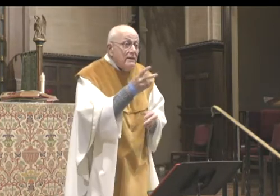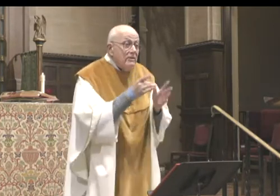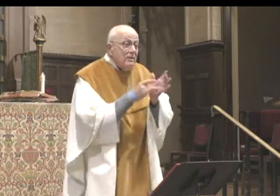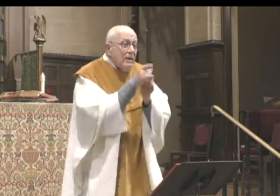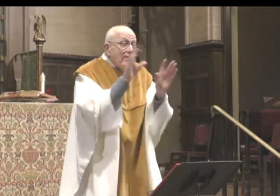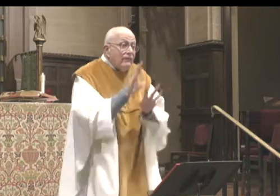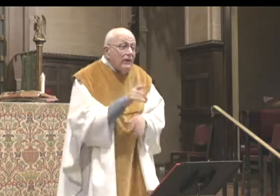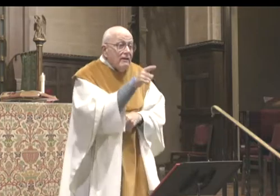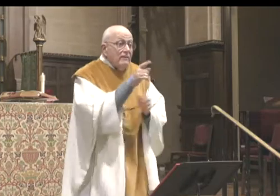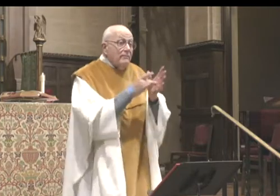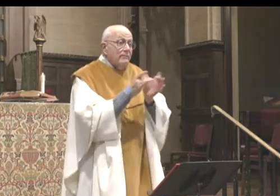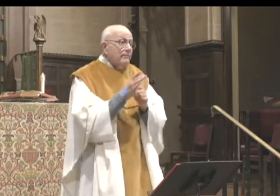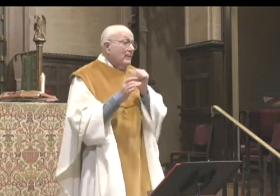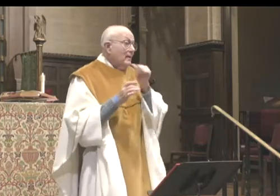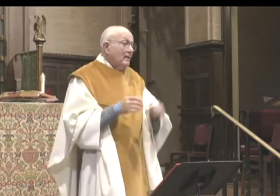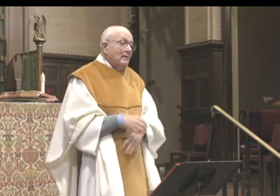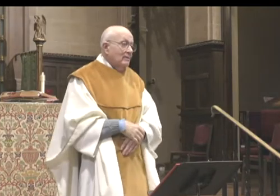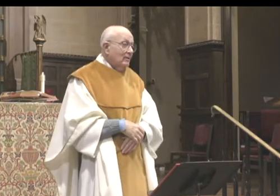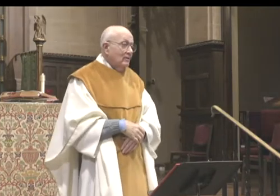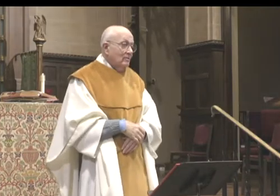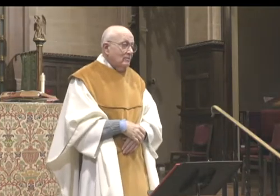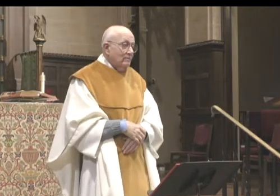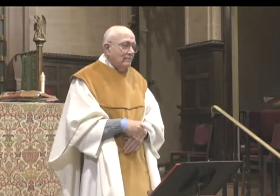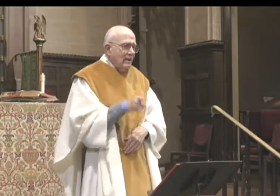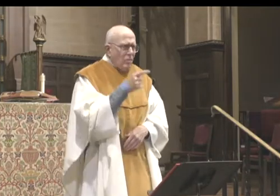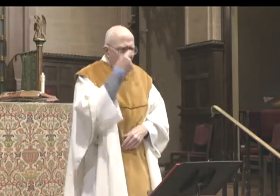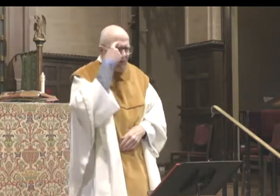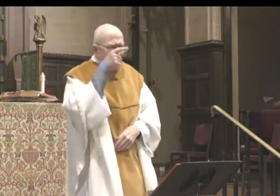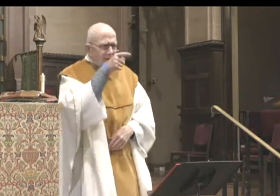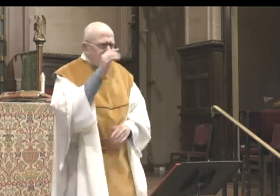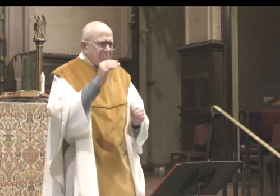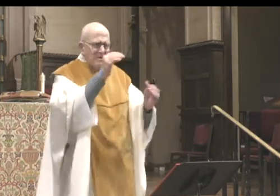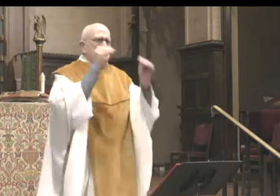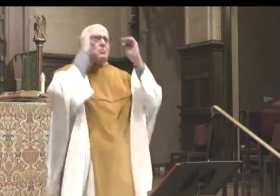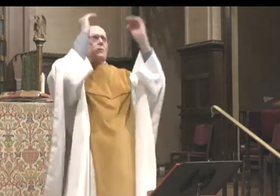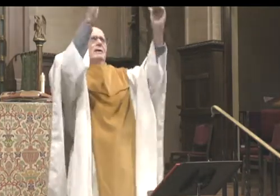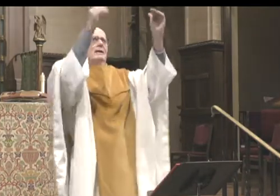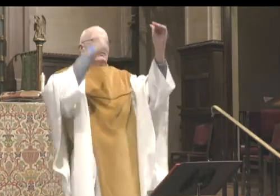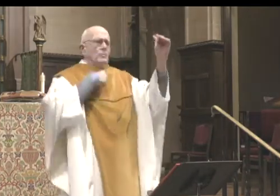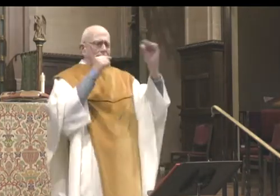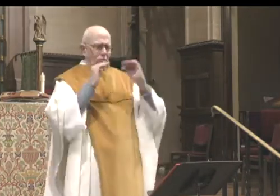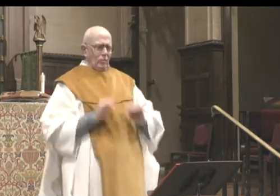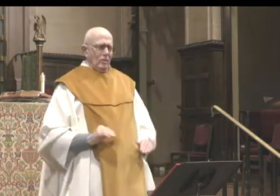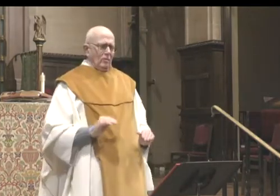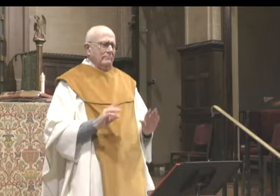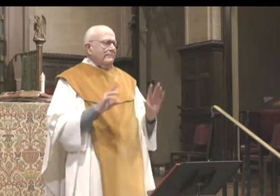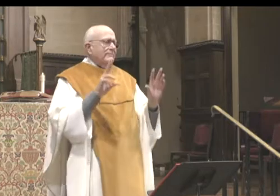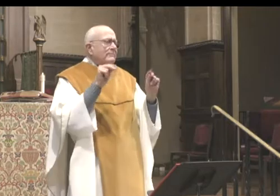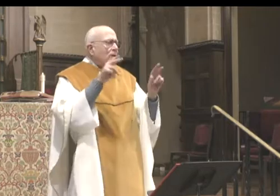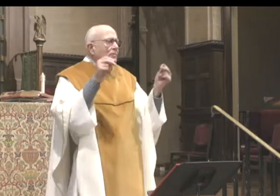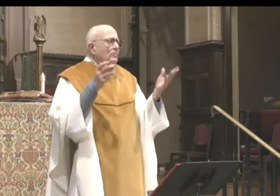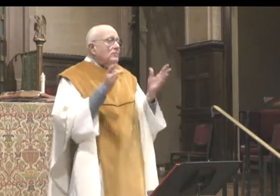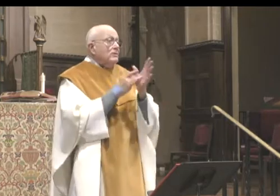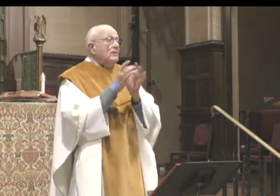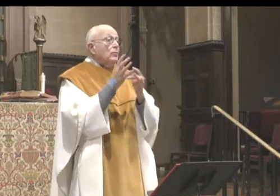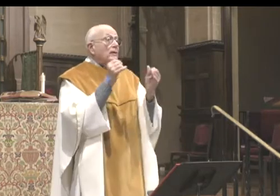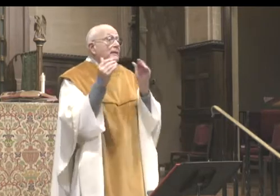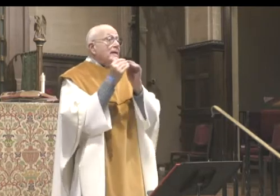like us, so we could see Jesus and be afraid of him? No. You think you are almighty and we are below